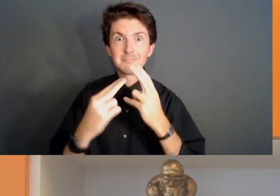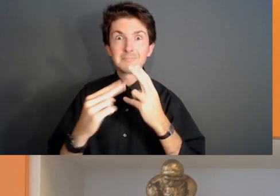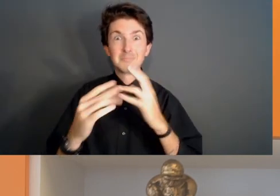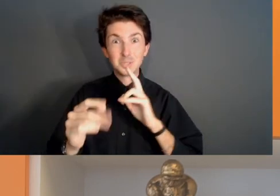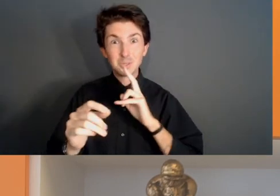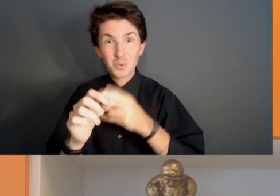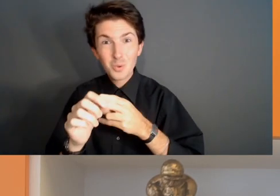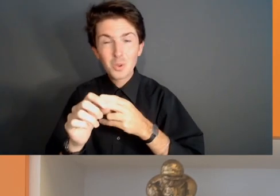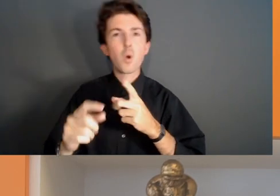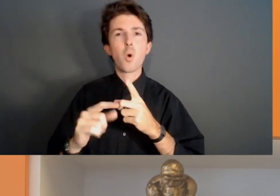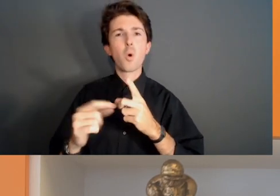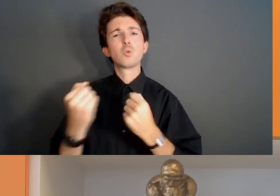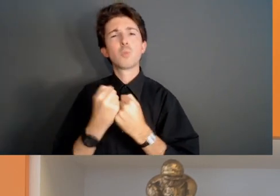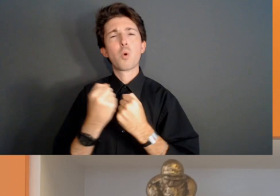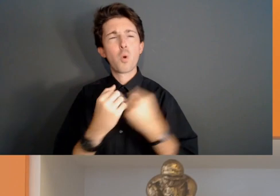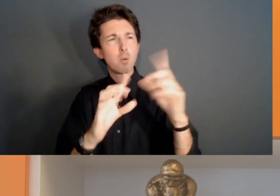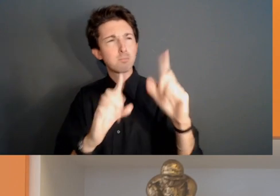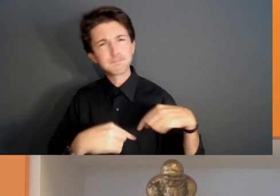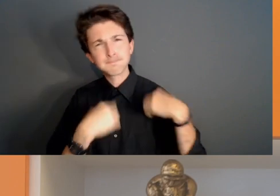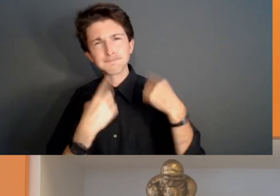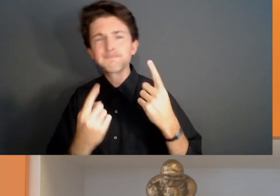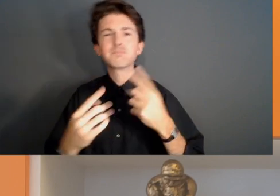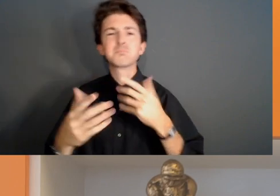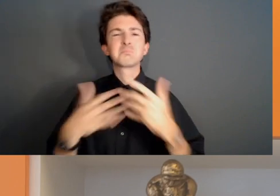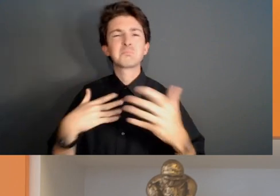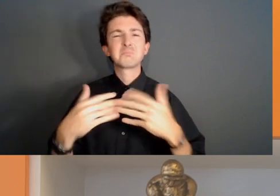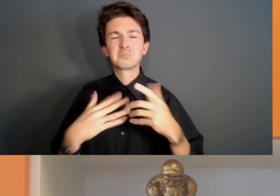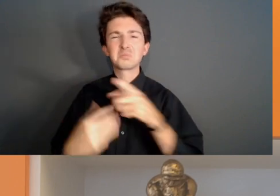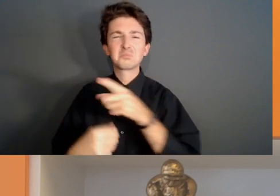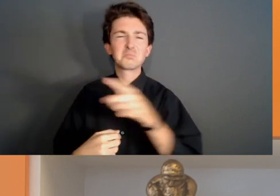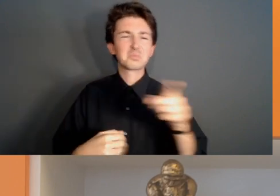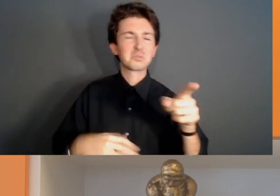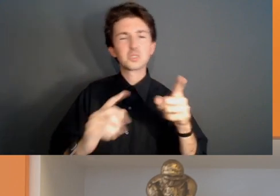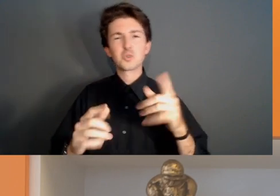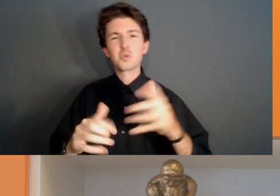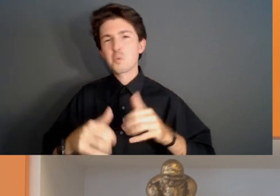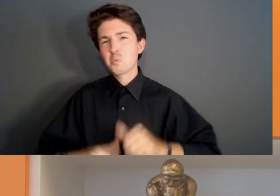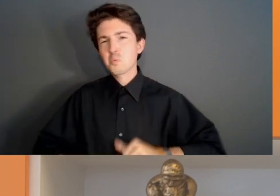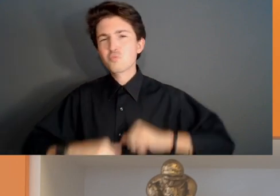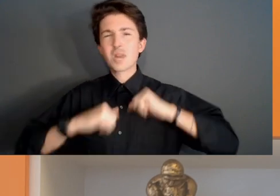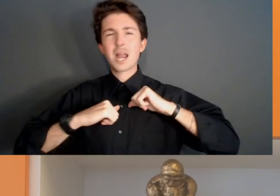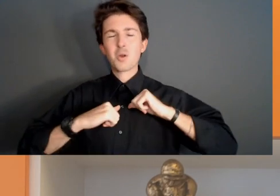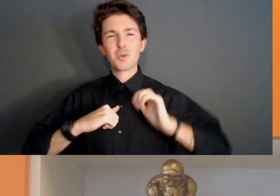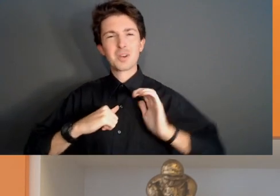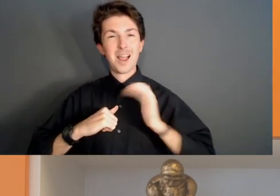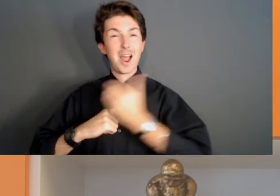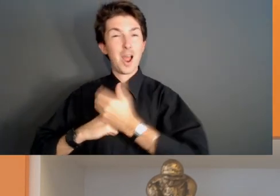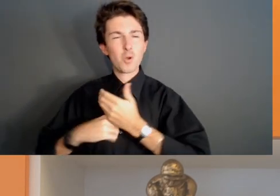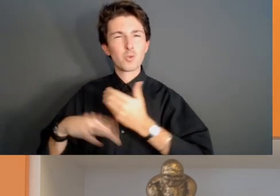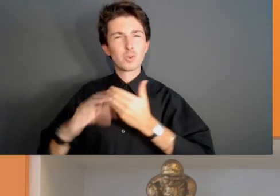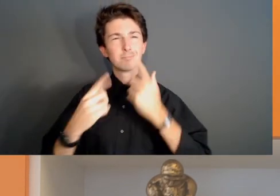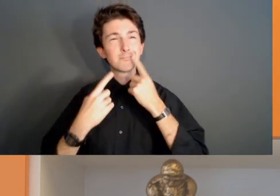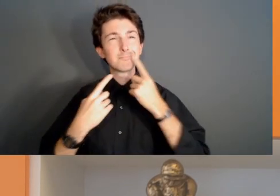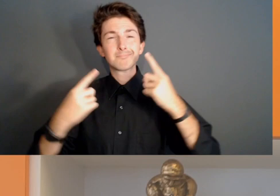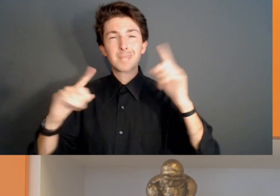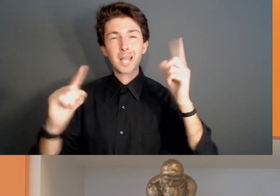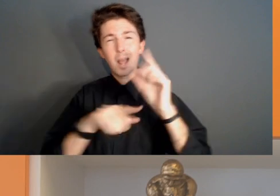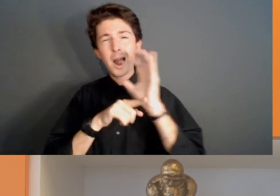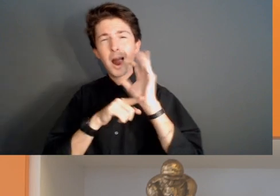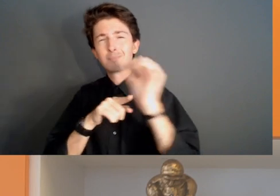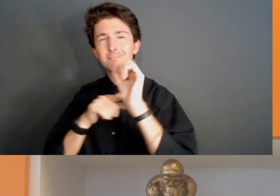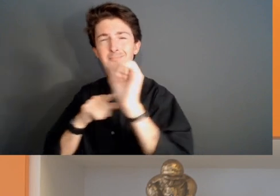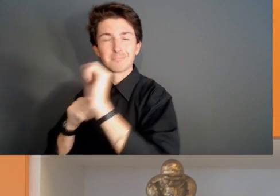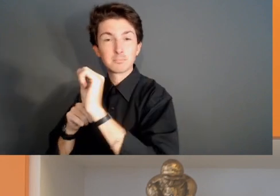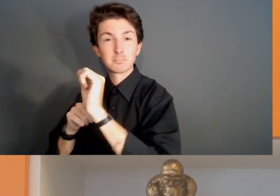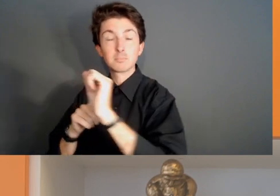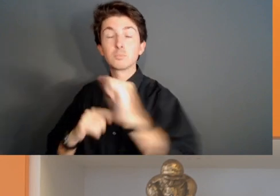or supporter, we think you'll be proud of our many accomplishments over the past year. Here at RespectAbility, we advance